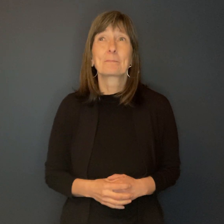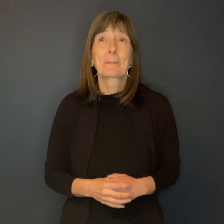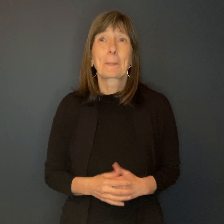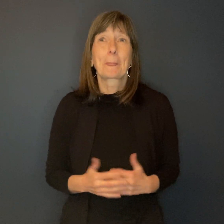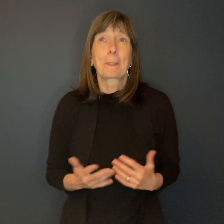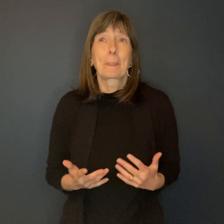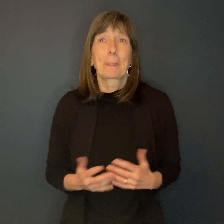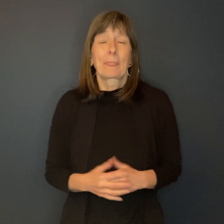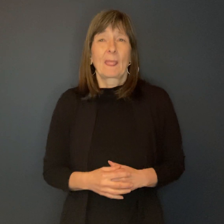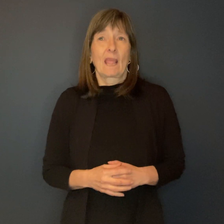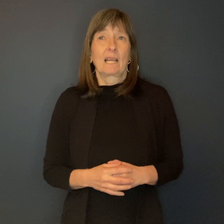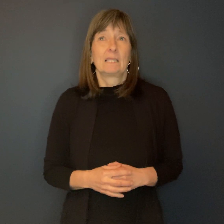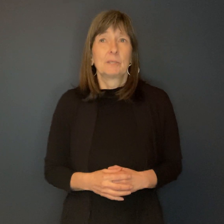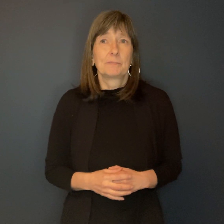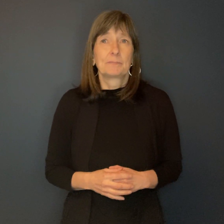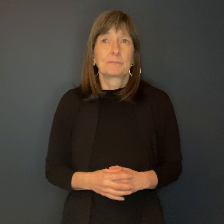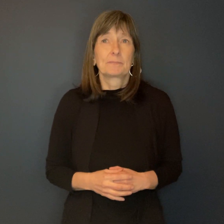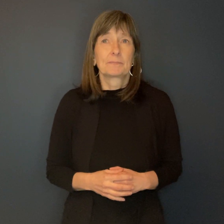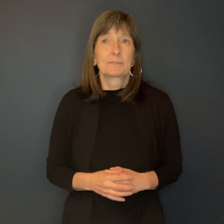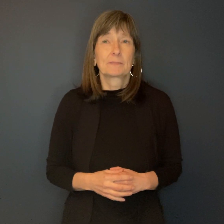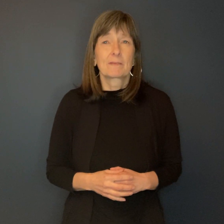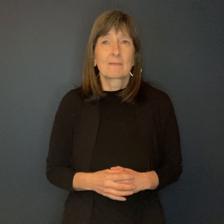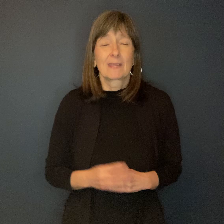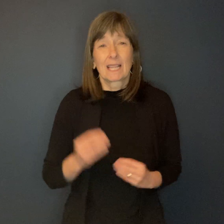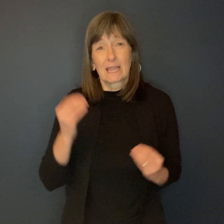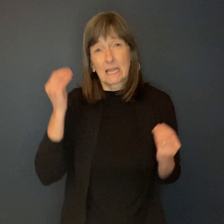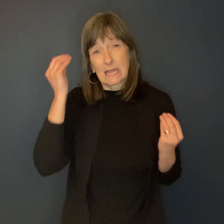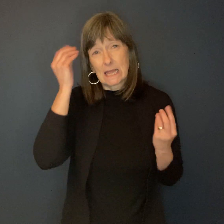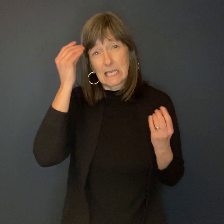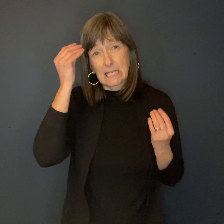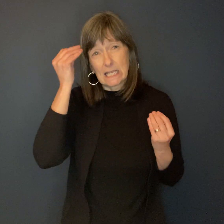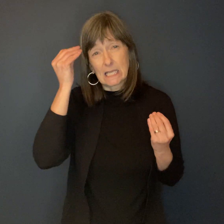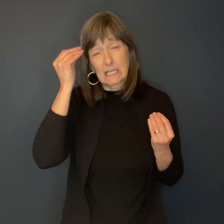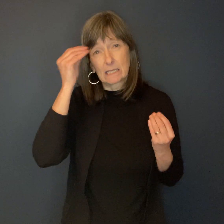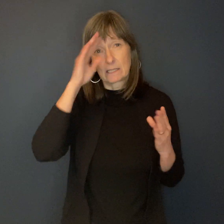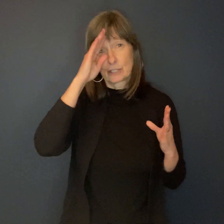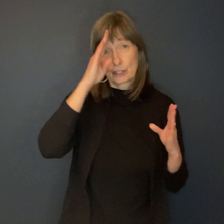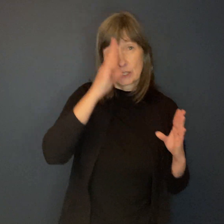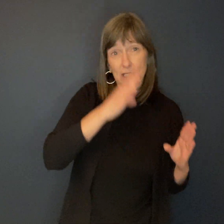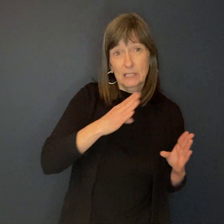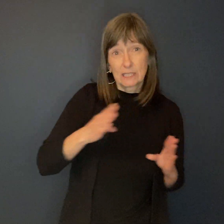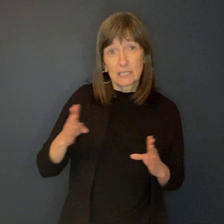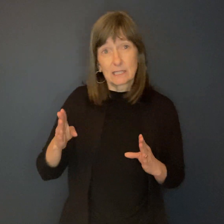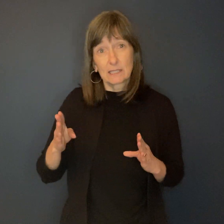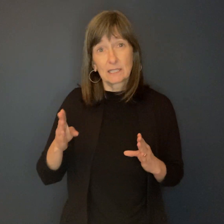strategic thinking, the notion of that, you know, think ideas, not moves.